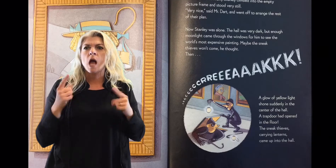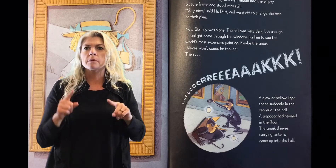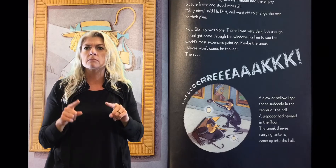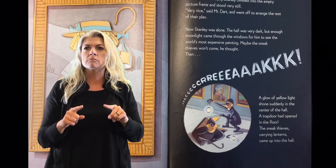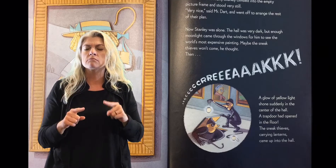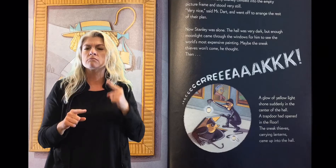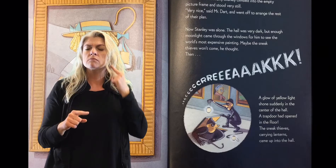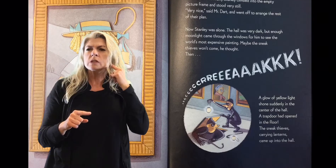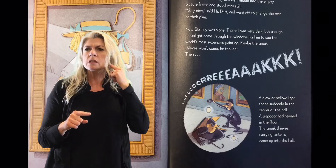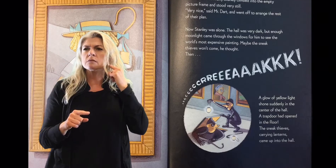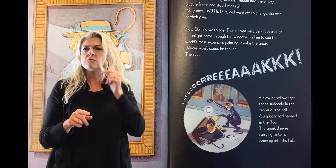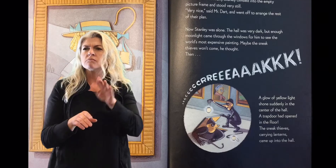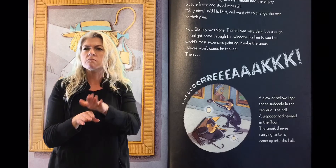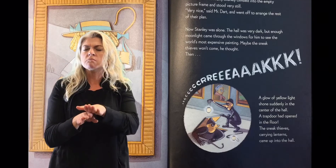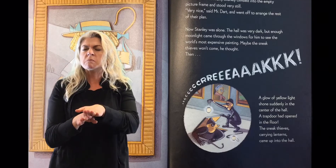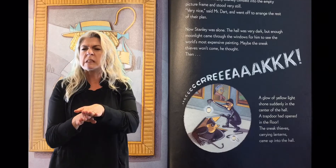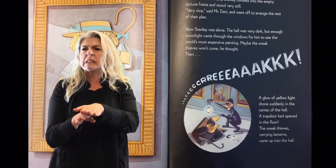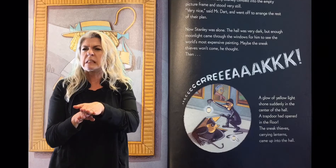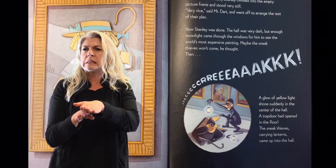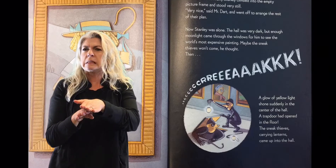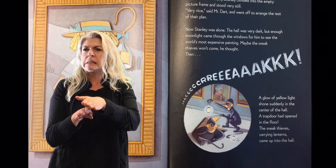Then,